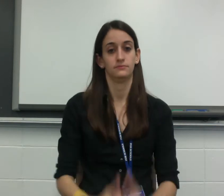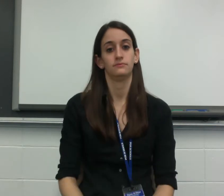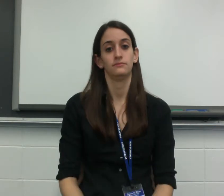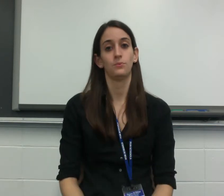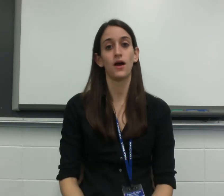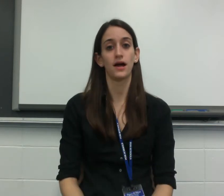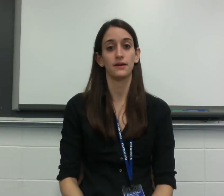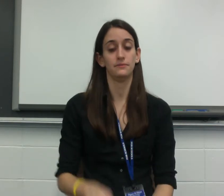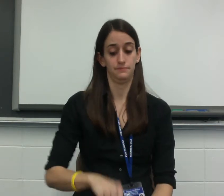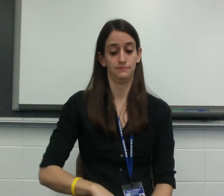Pride.